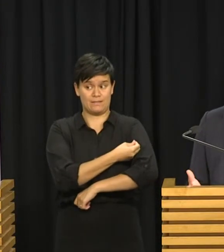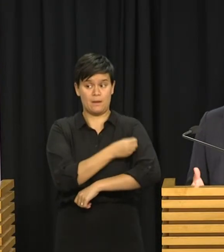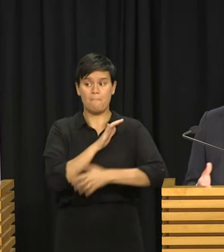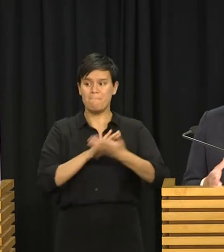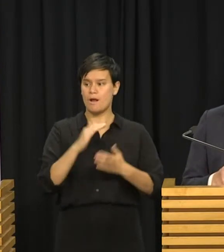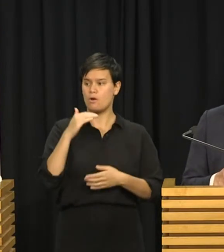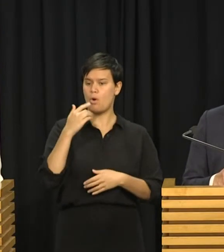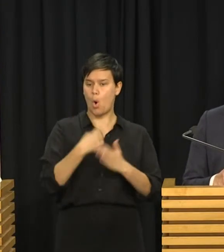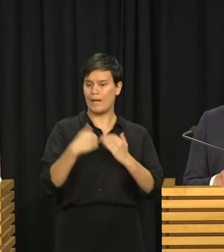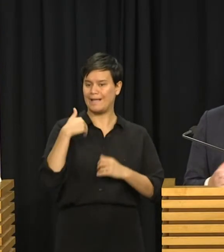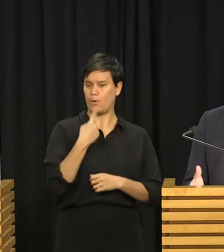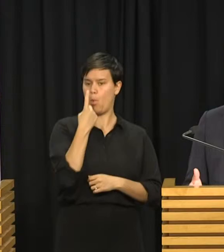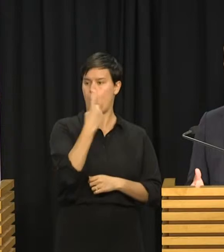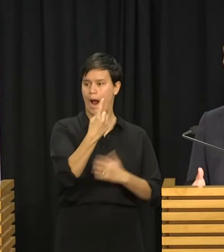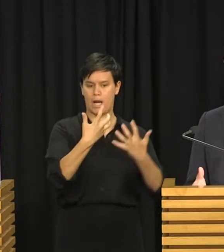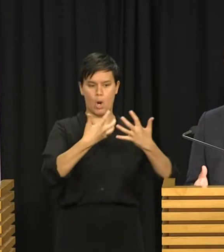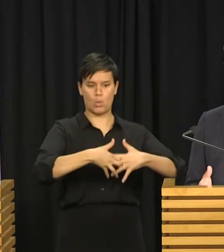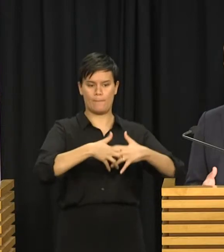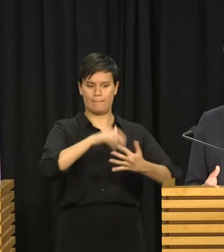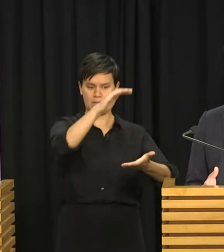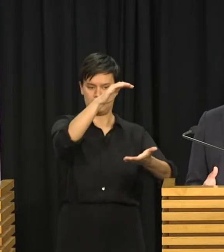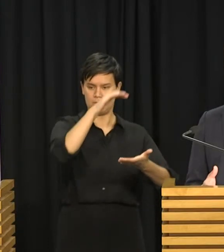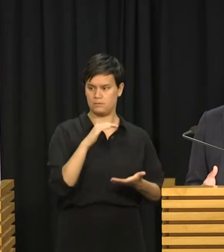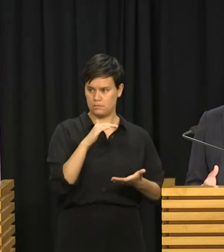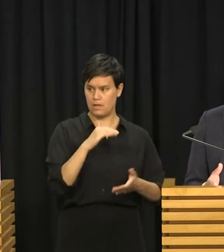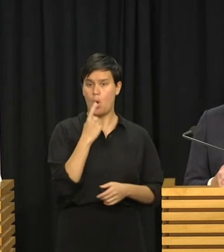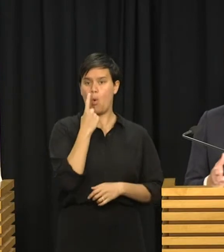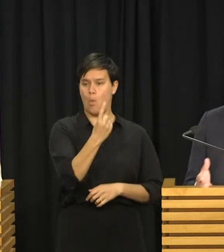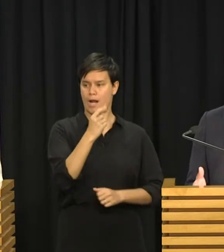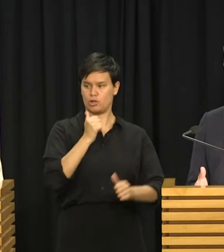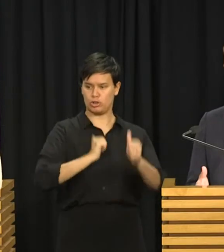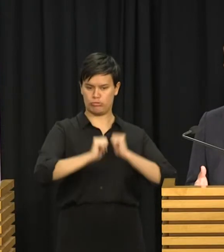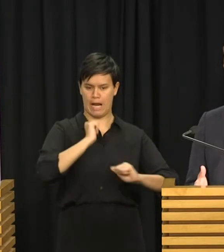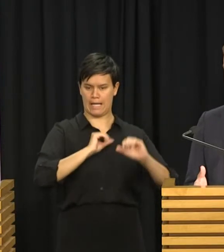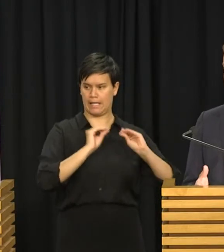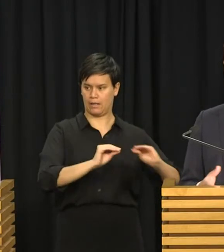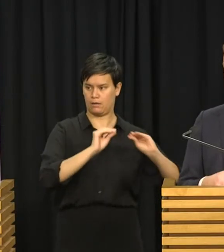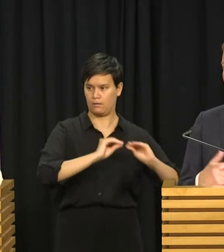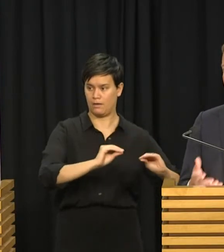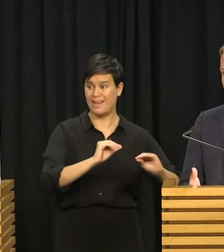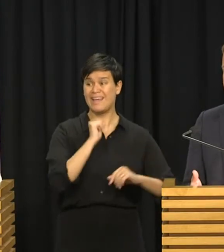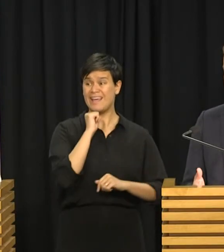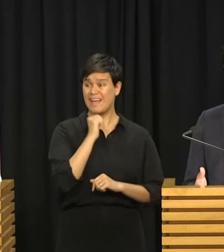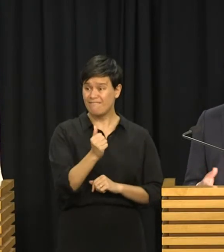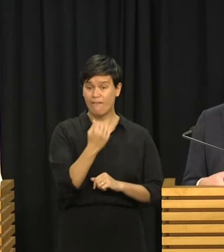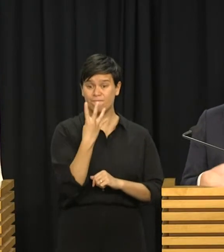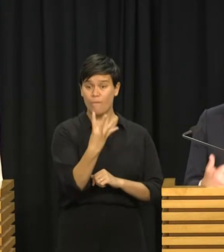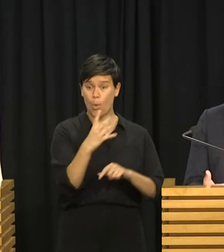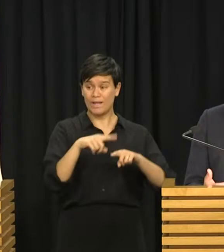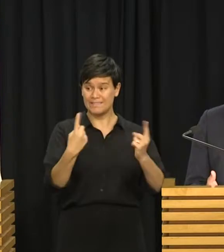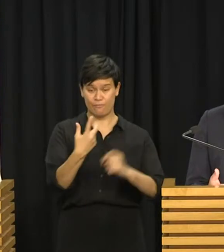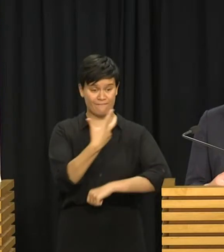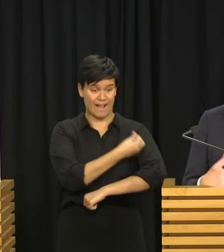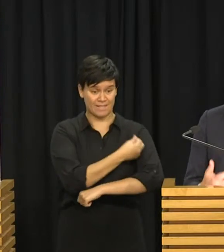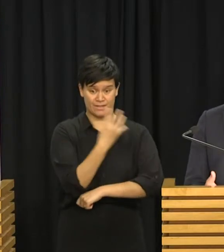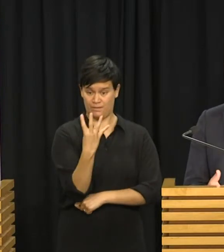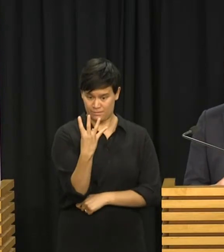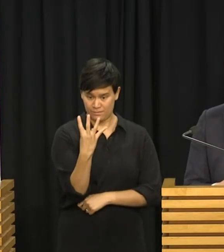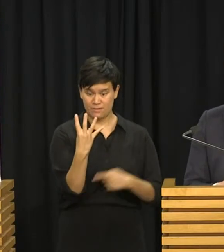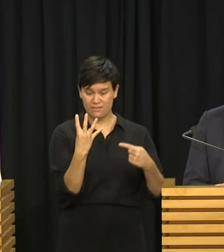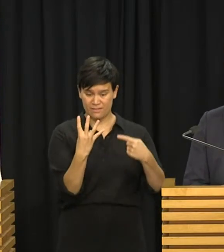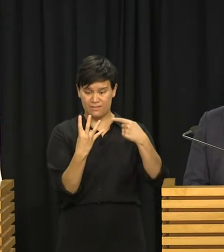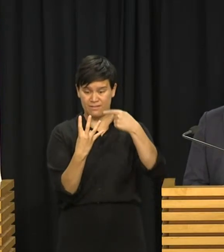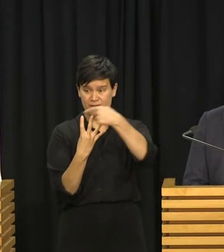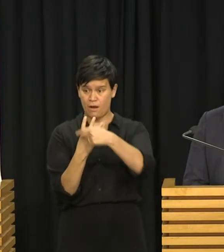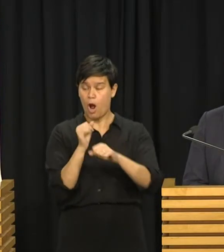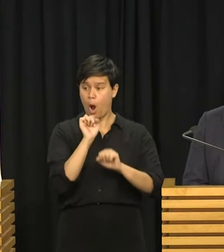equipment, if you like, and actually one set of training for the vaccinators, whereas we could have been dealing with 4 lots of different competing needs